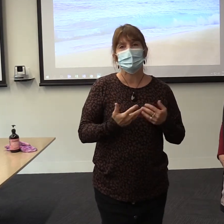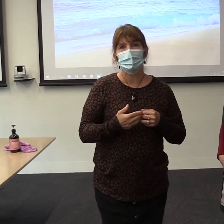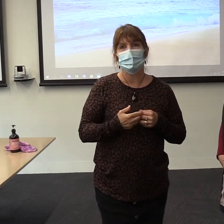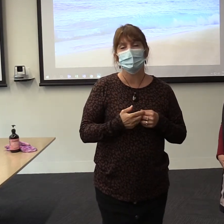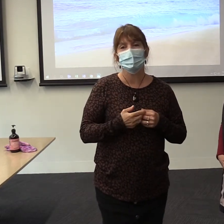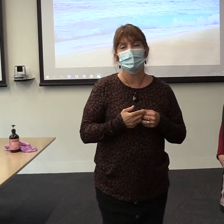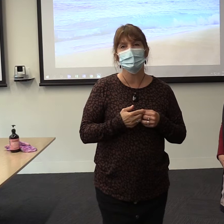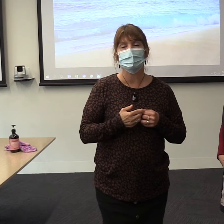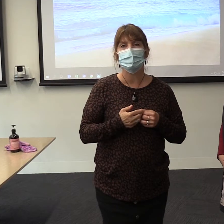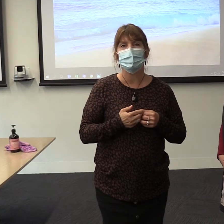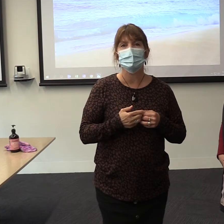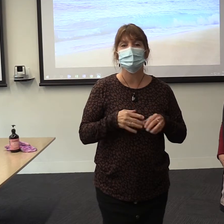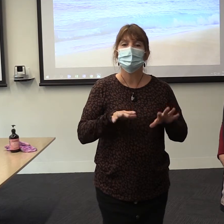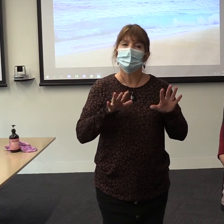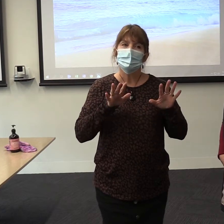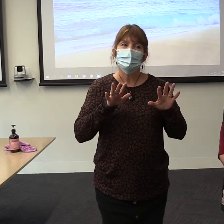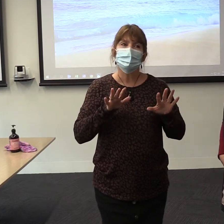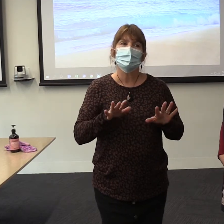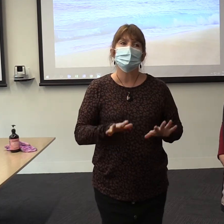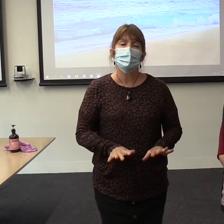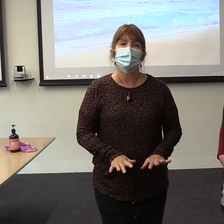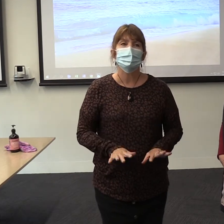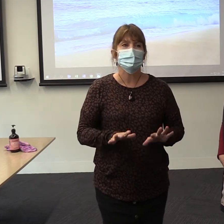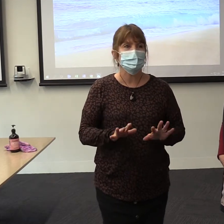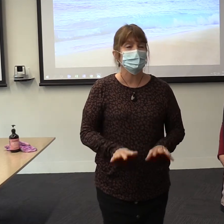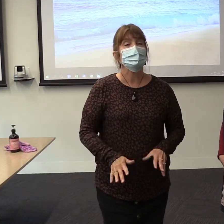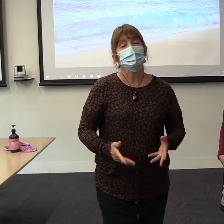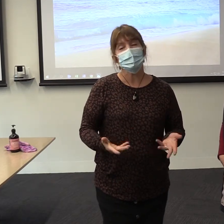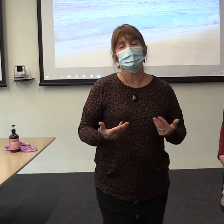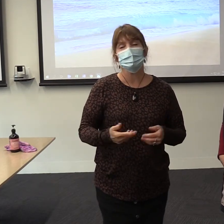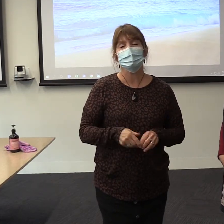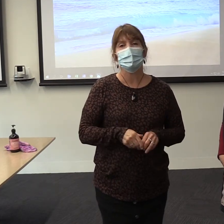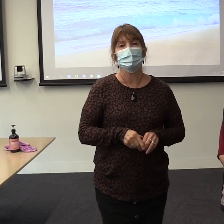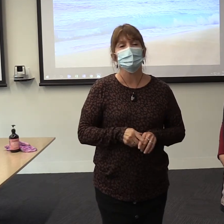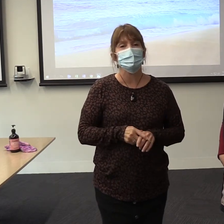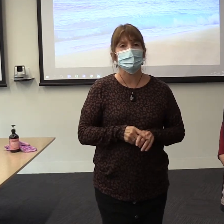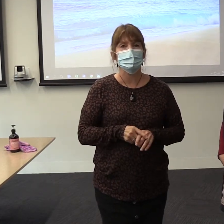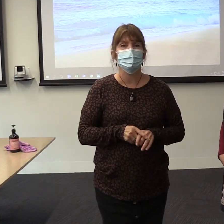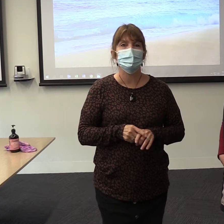breath in different ways to kind of calm ourselves and sometimes to energise ourselves as